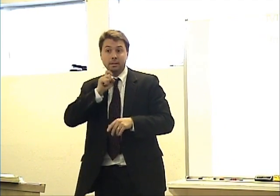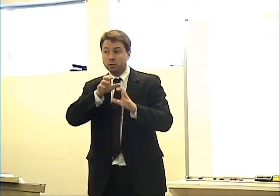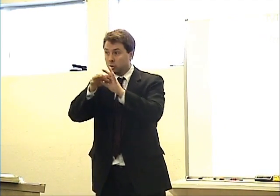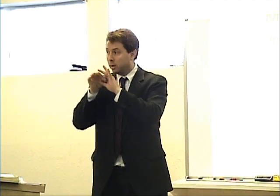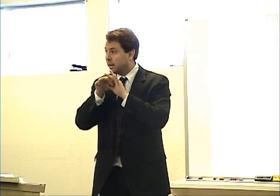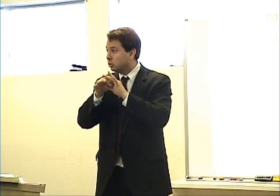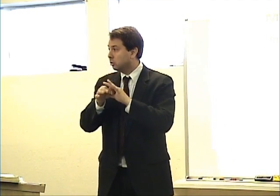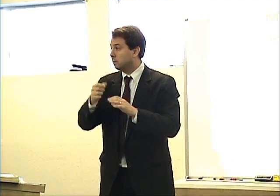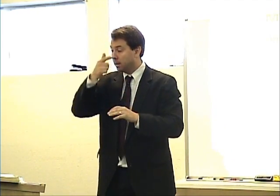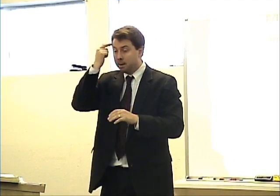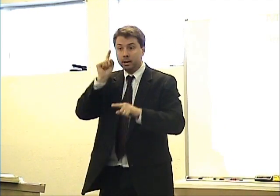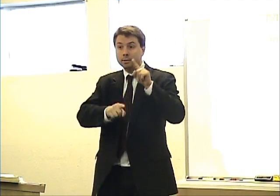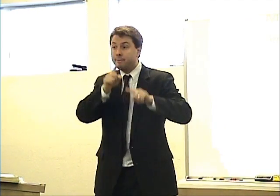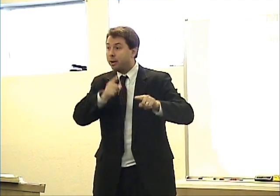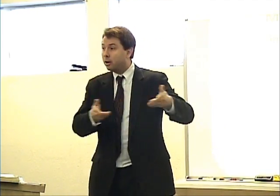sexual relationship because of various